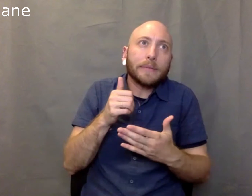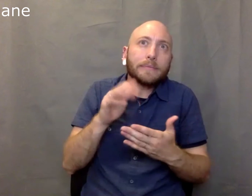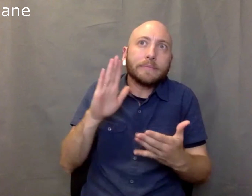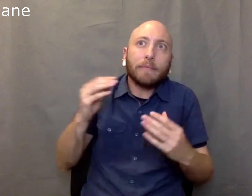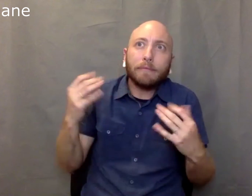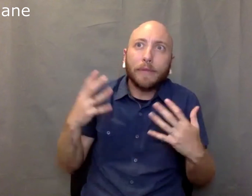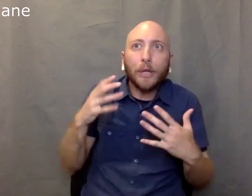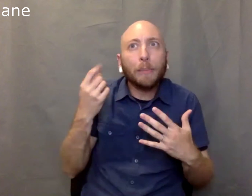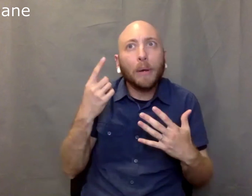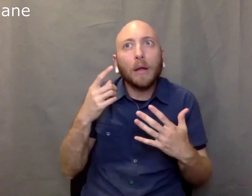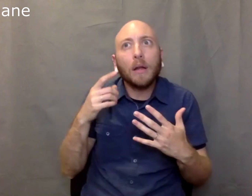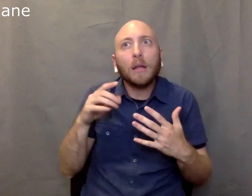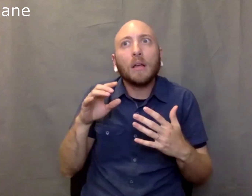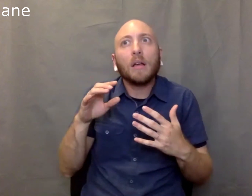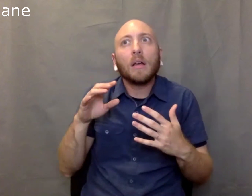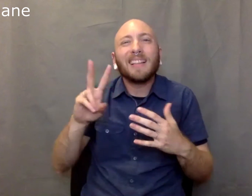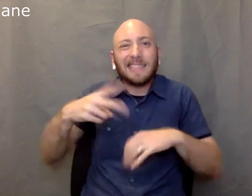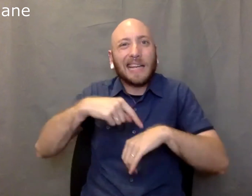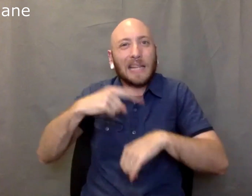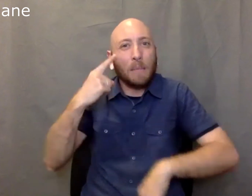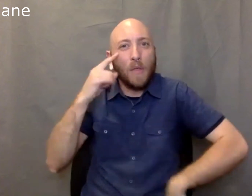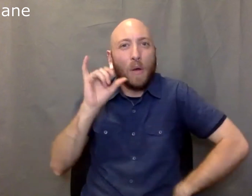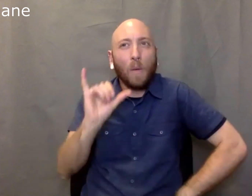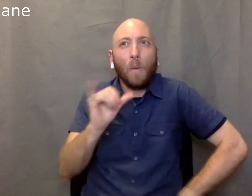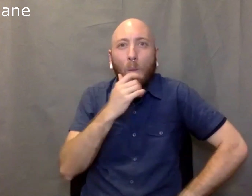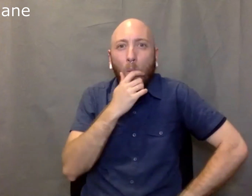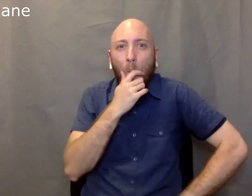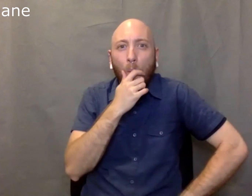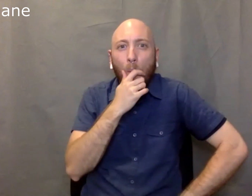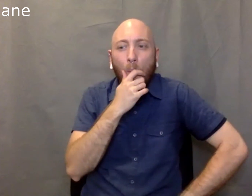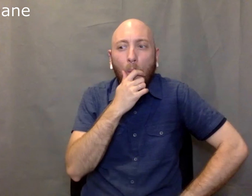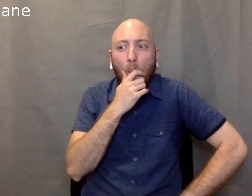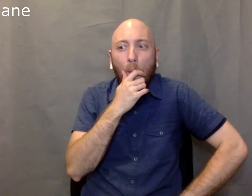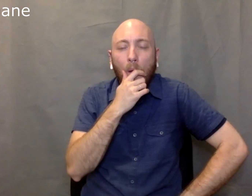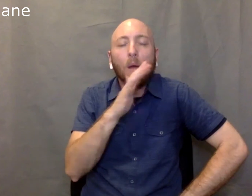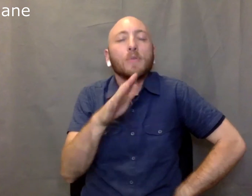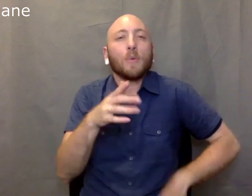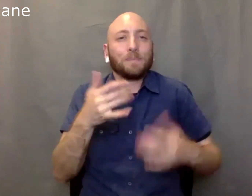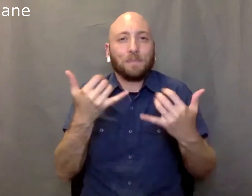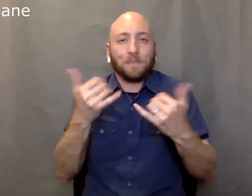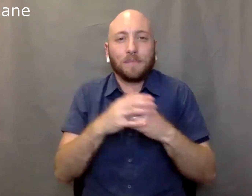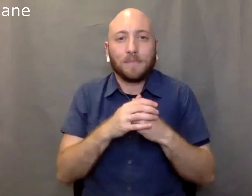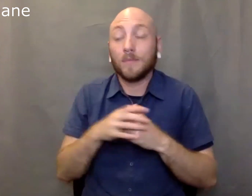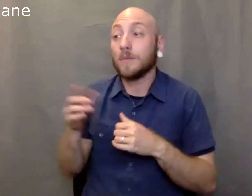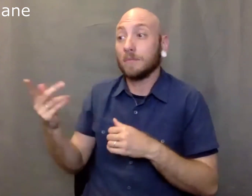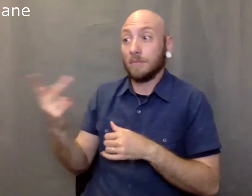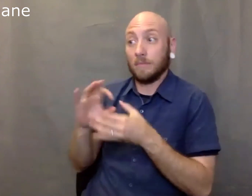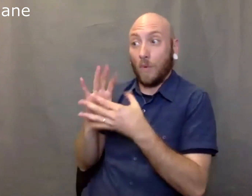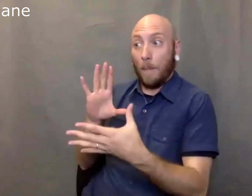But I just had this view of like, if I just keep doing this, because now I had this opportunity where we broke up, so I can go back and move with my friend, and